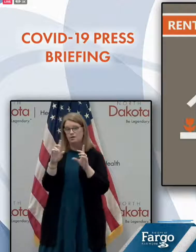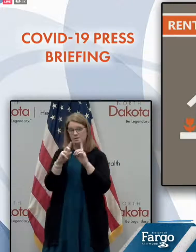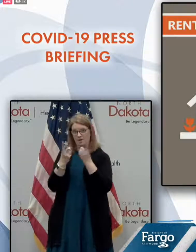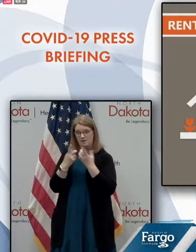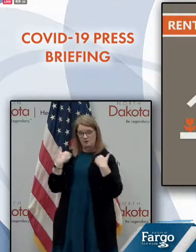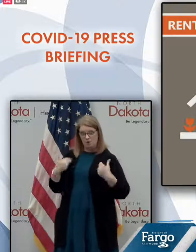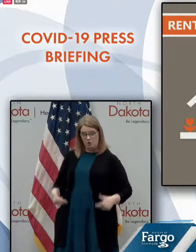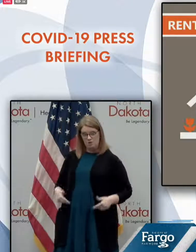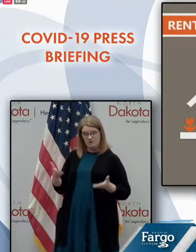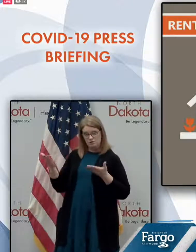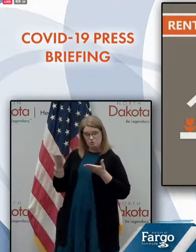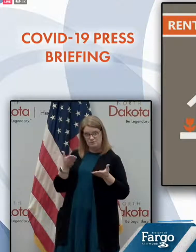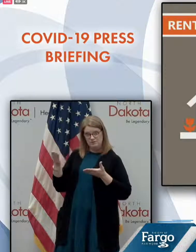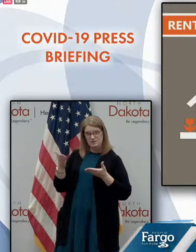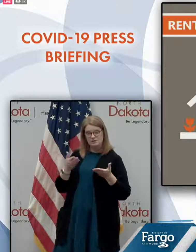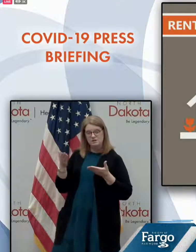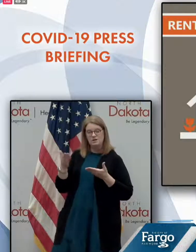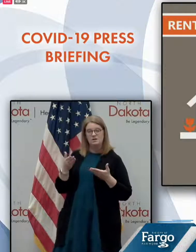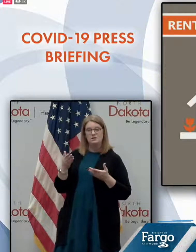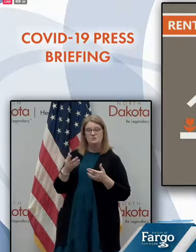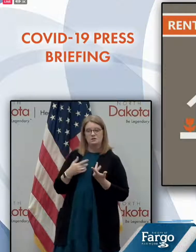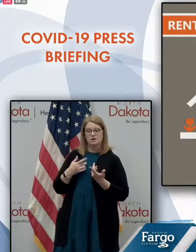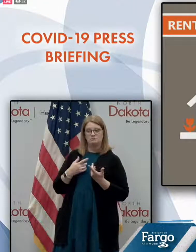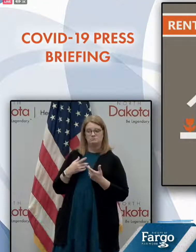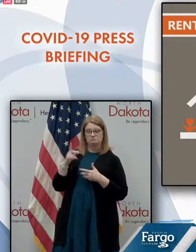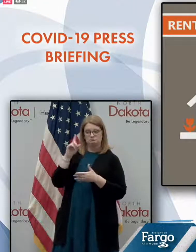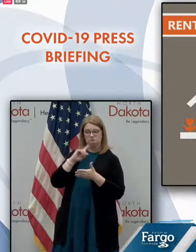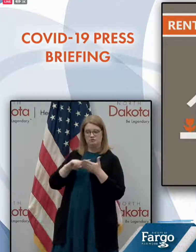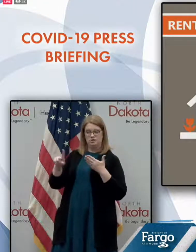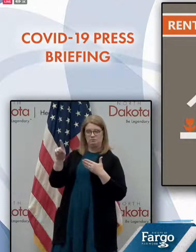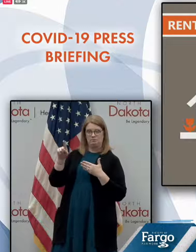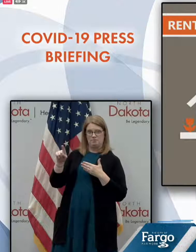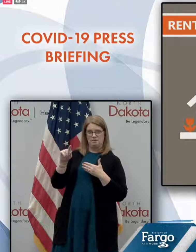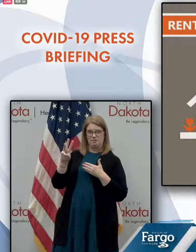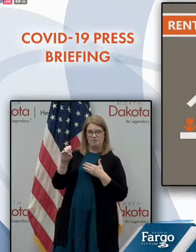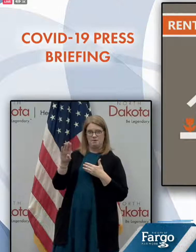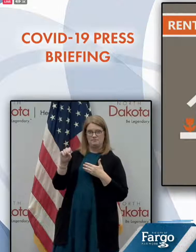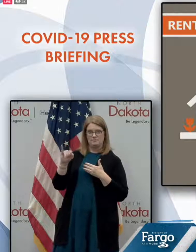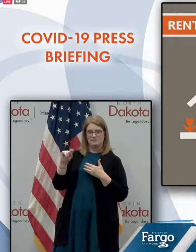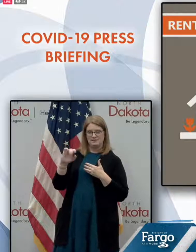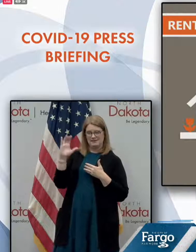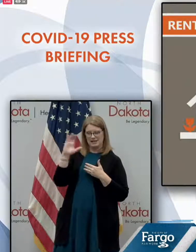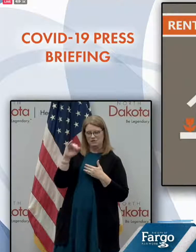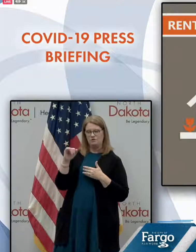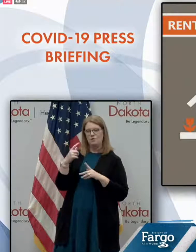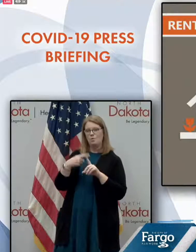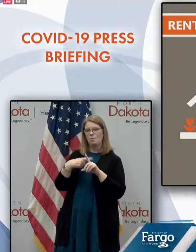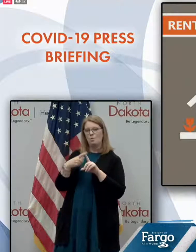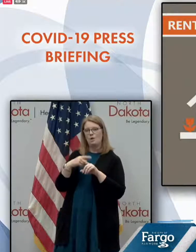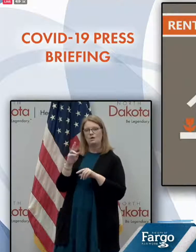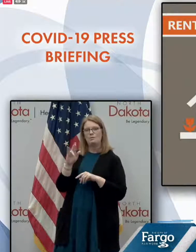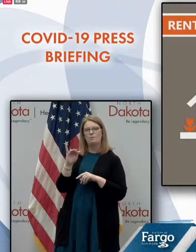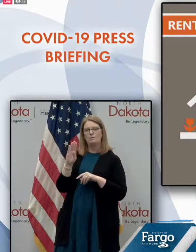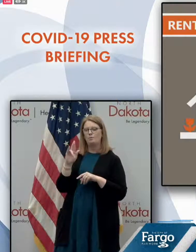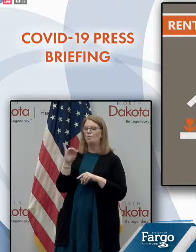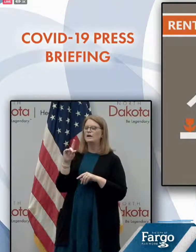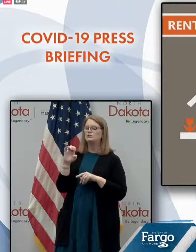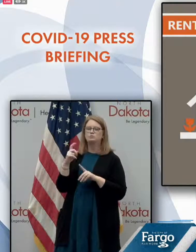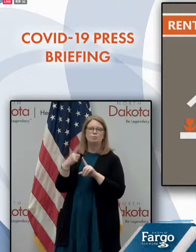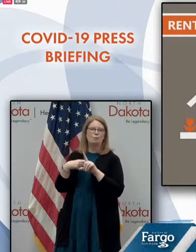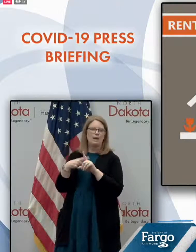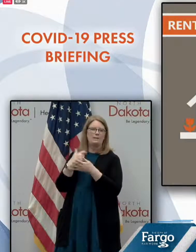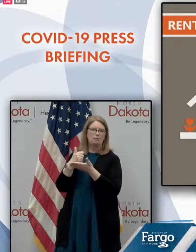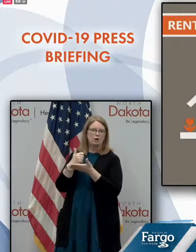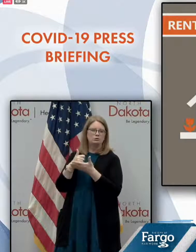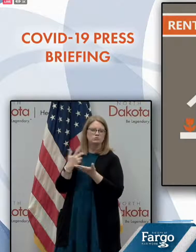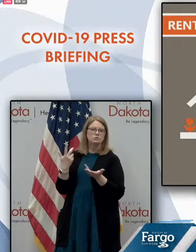Services. So go there and look for the rent bridge, or you